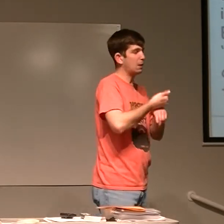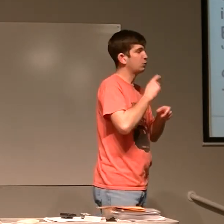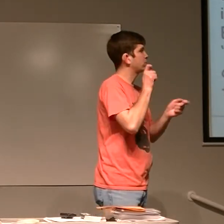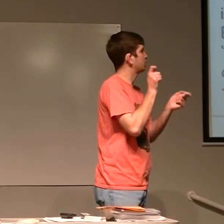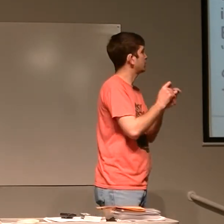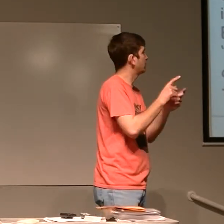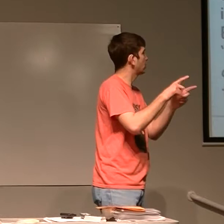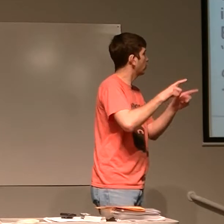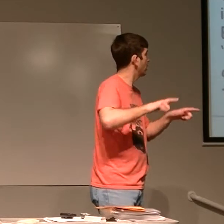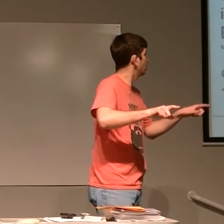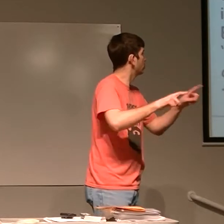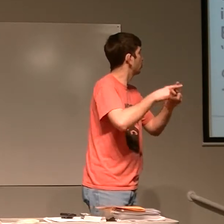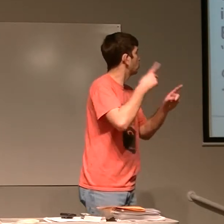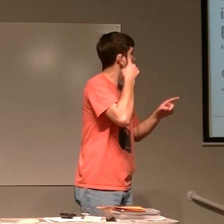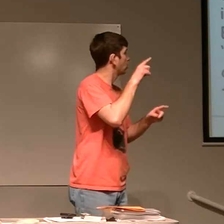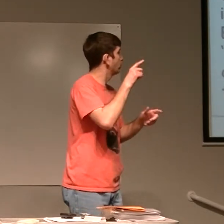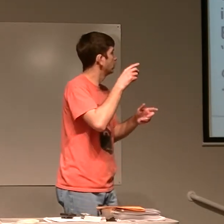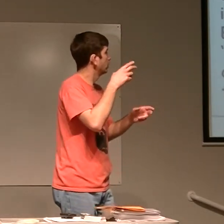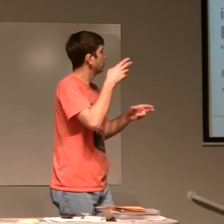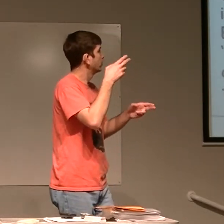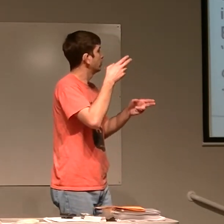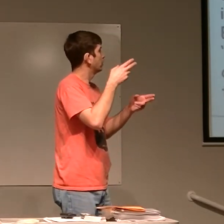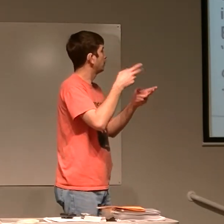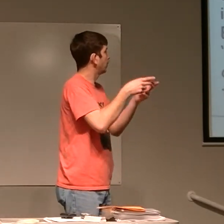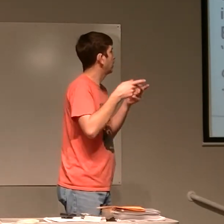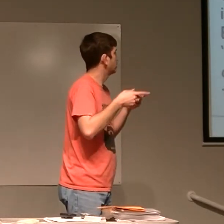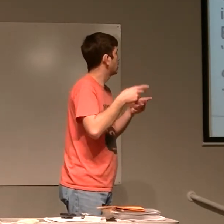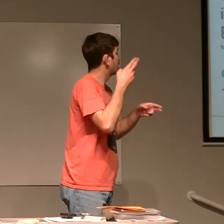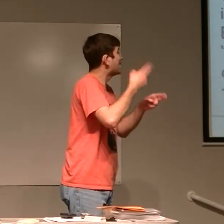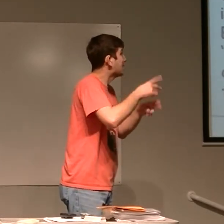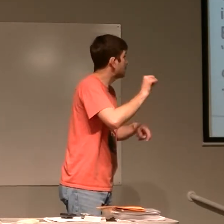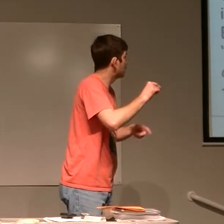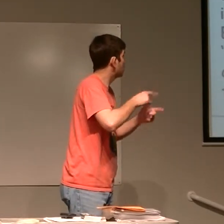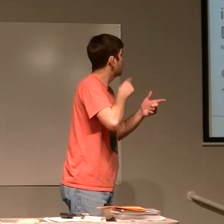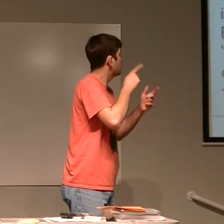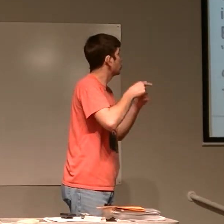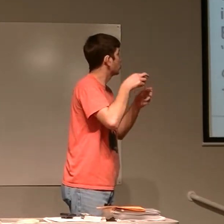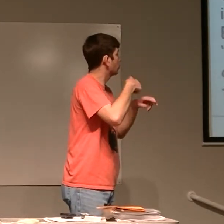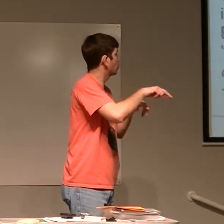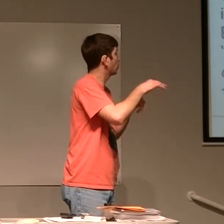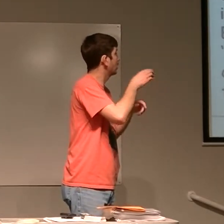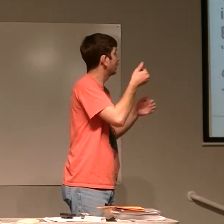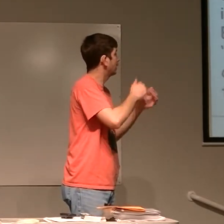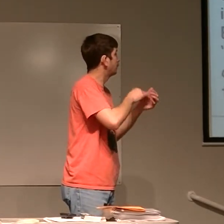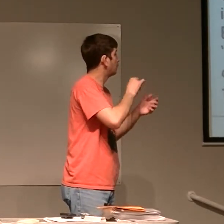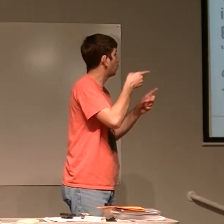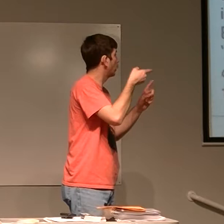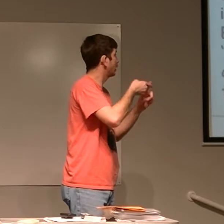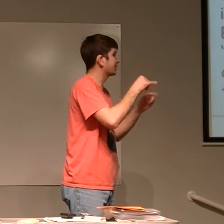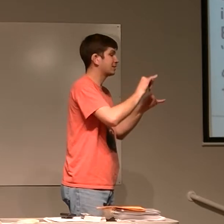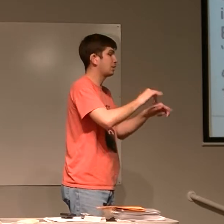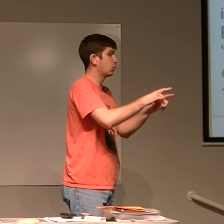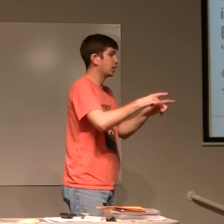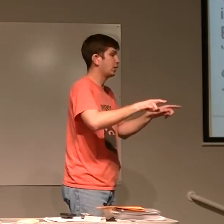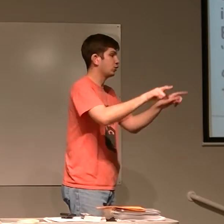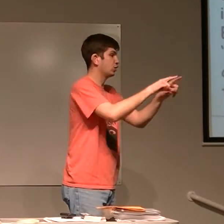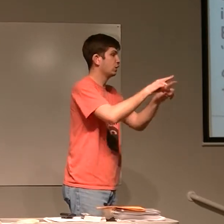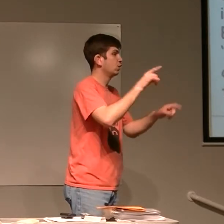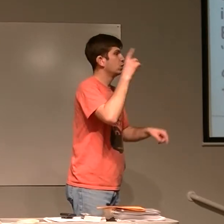need to establish a specific location for a place. Name it. then you can refer again by pointing at the same location. So